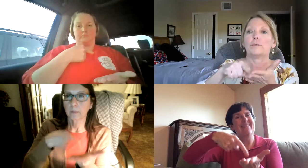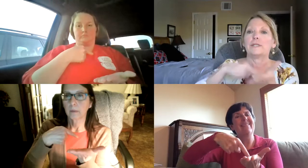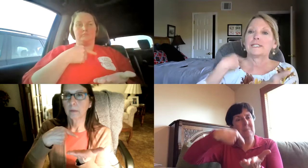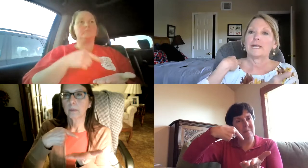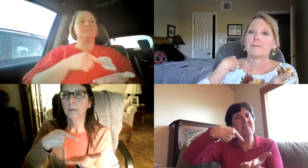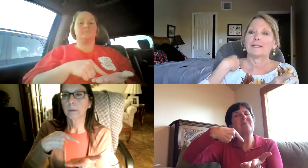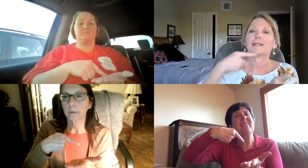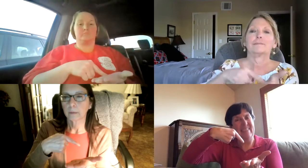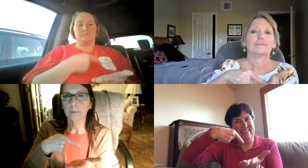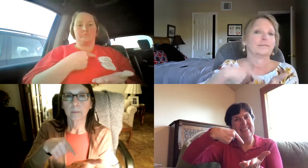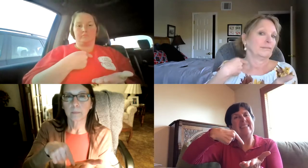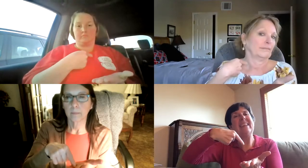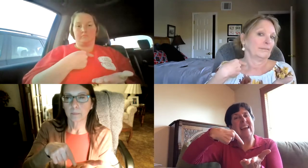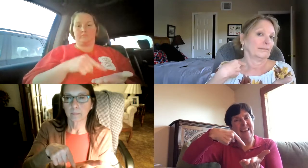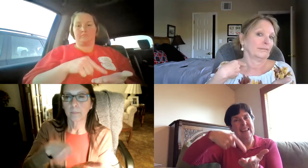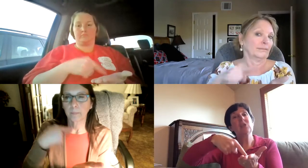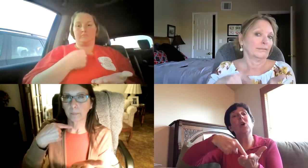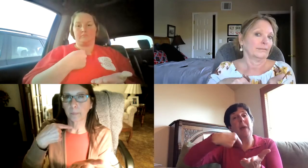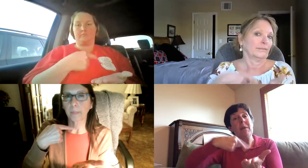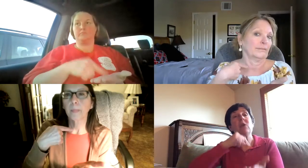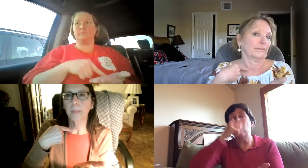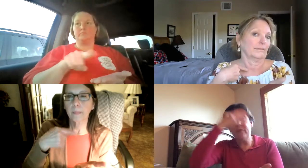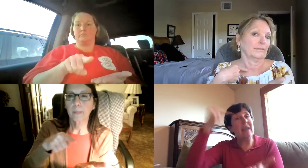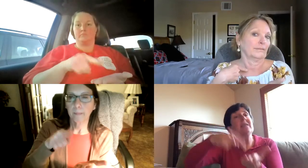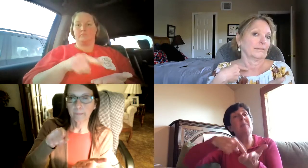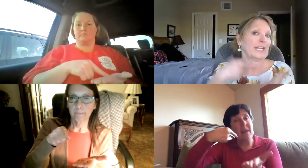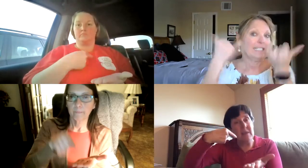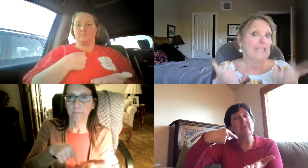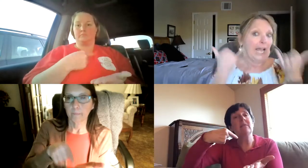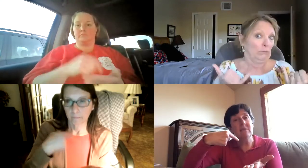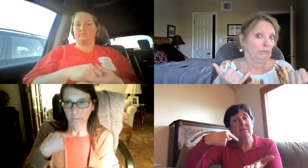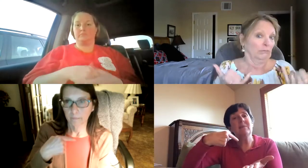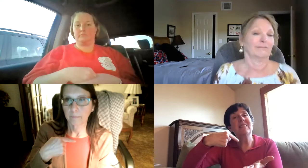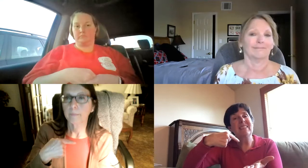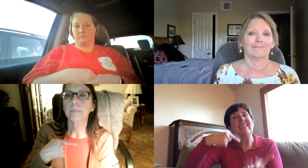Oh, does it come back? Yeah, so pay, don't forget to pay me.